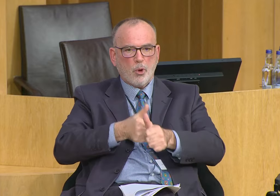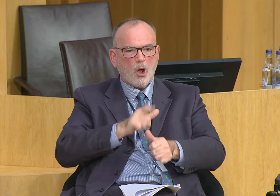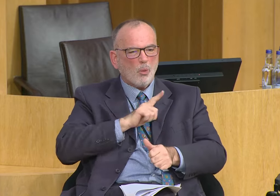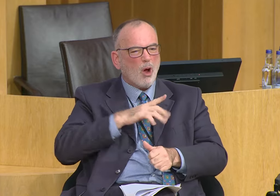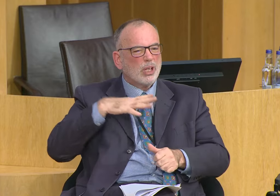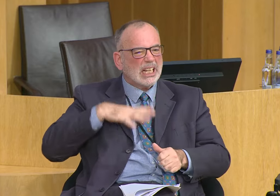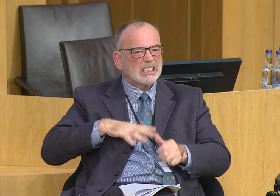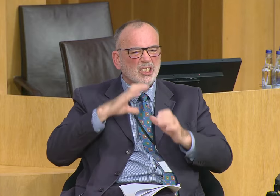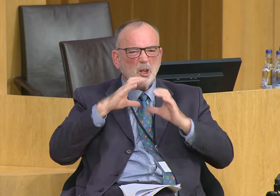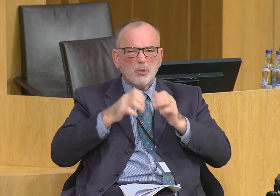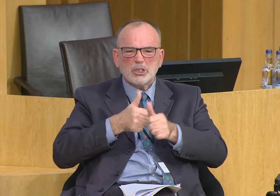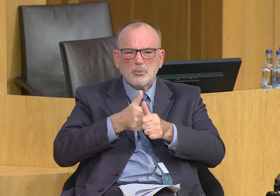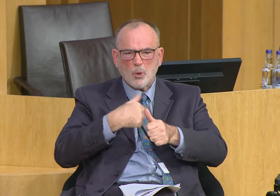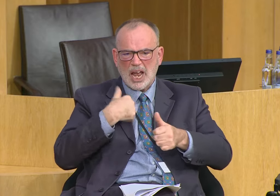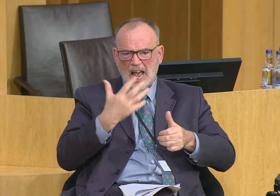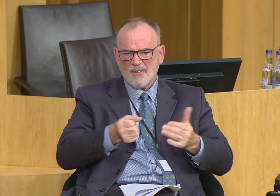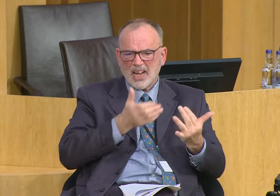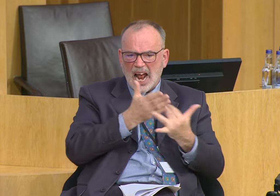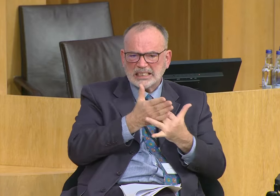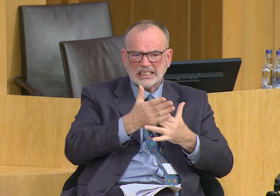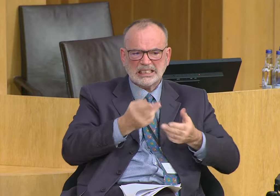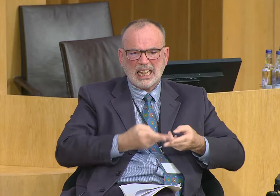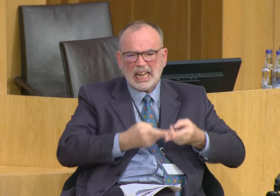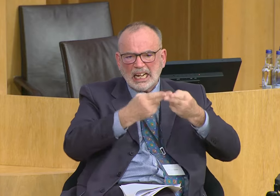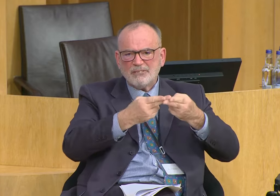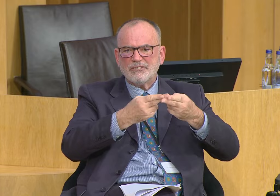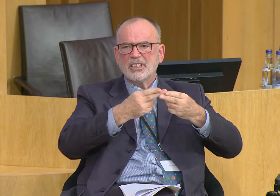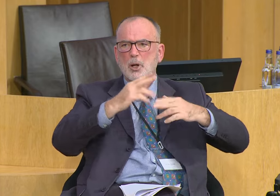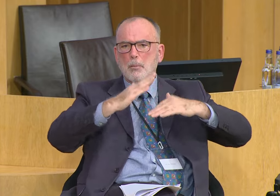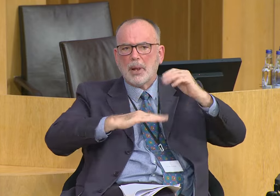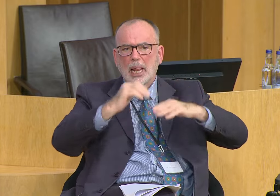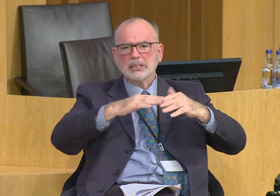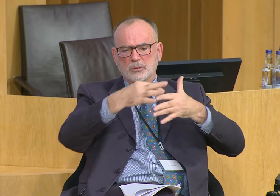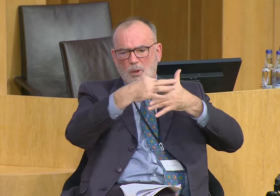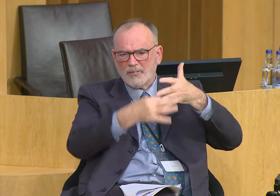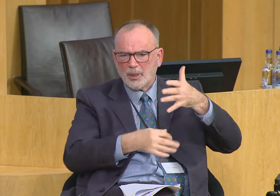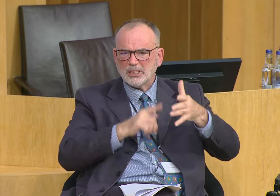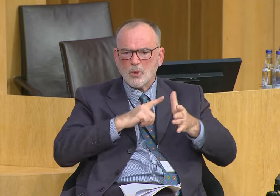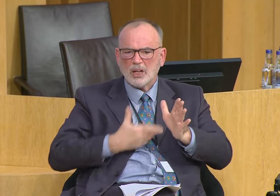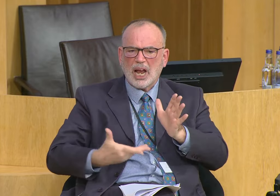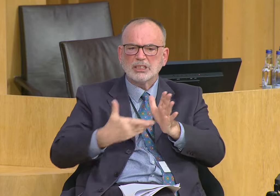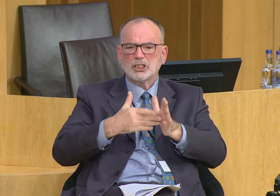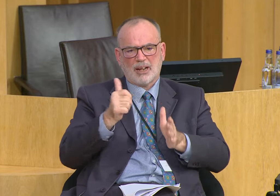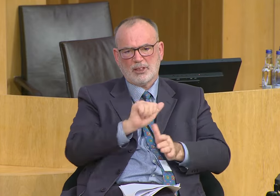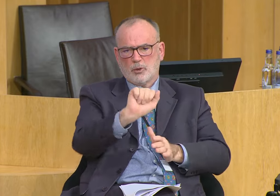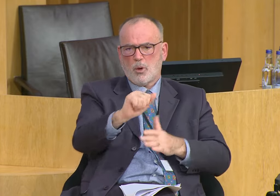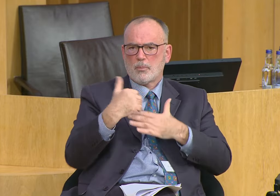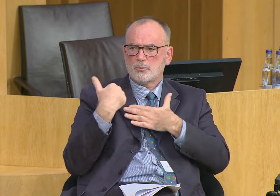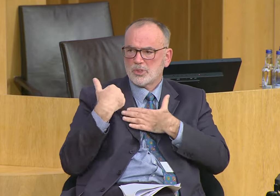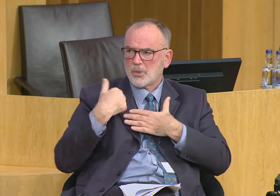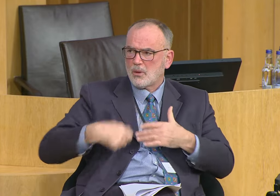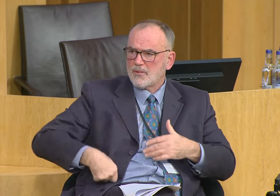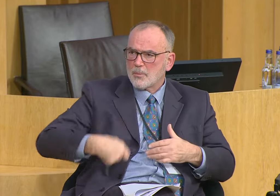disabled, but they're like, oh, why do you need communication support? We've got the access, we gave you a lift, what more could you possibly want?